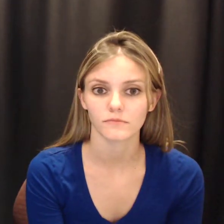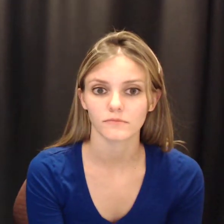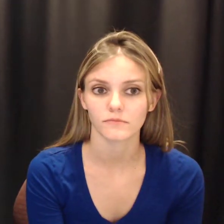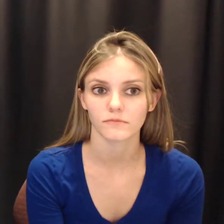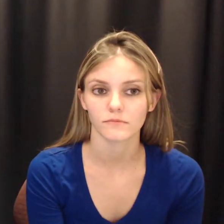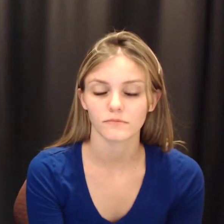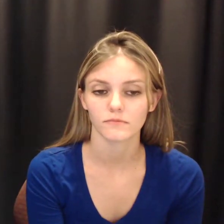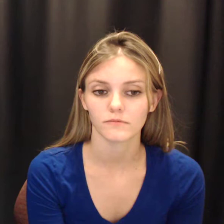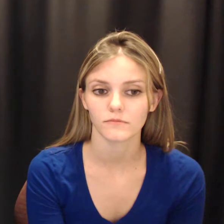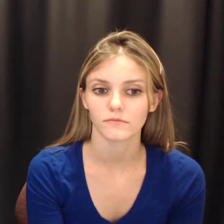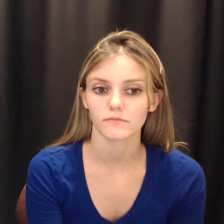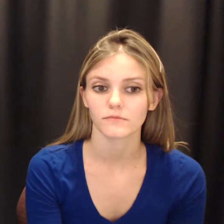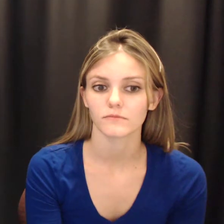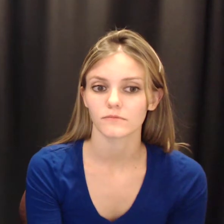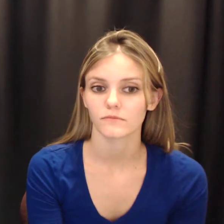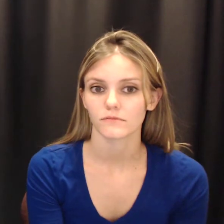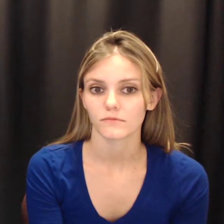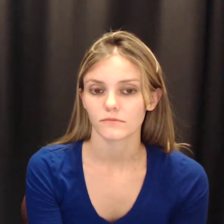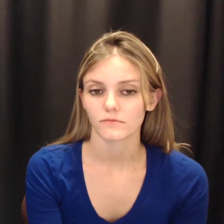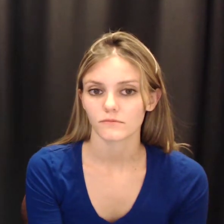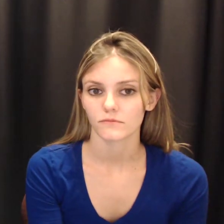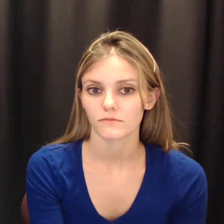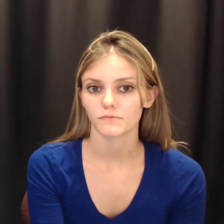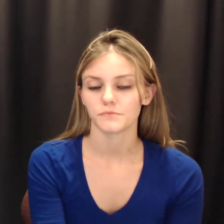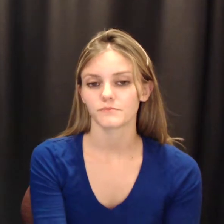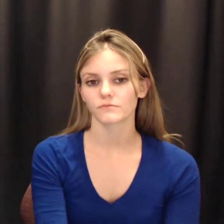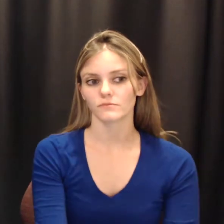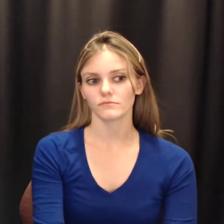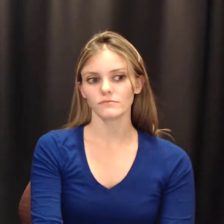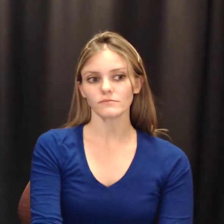Where have you put in applications?